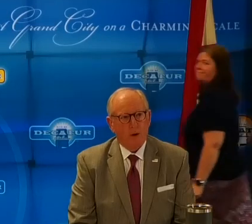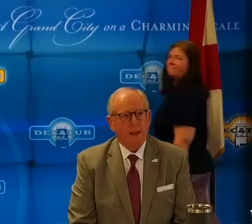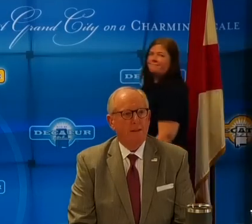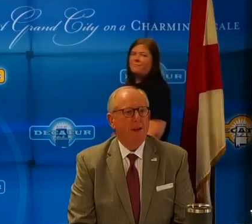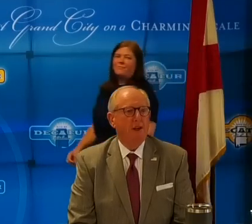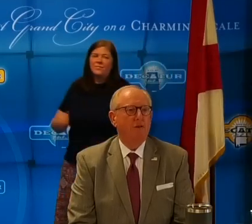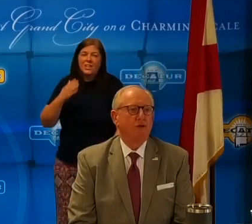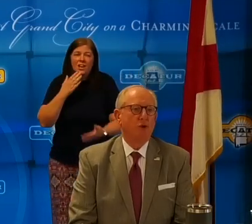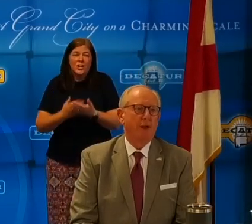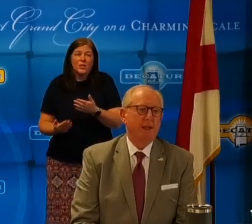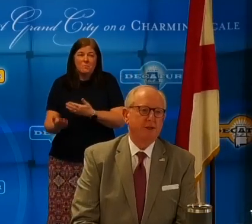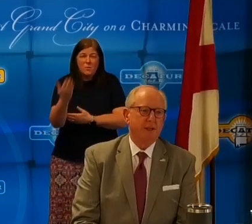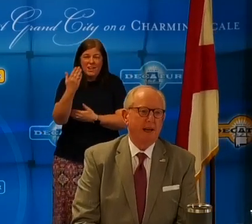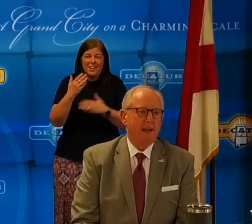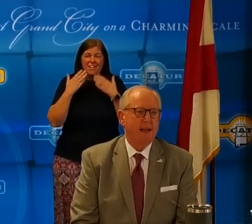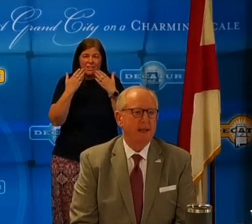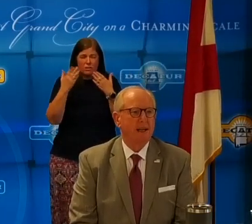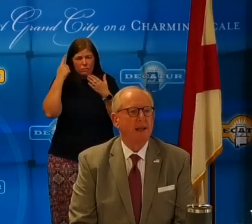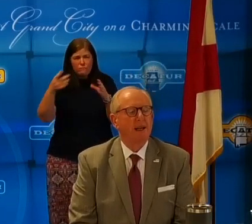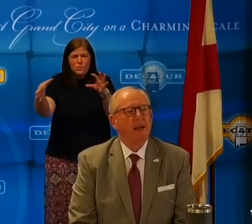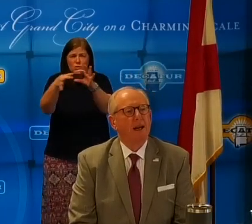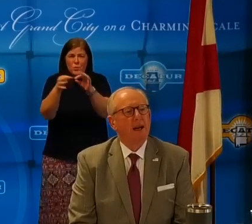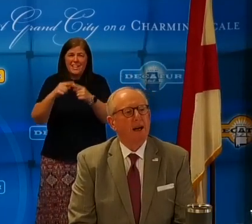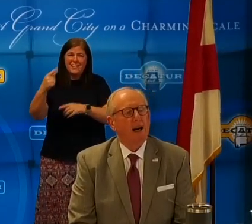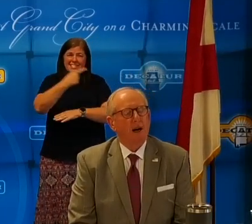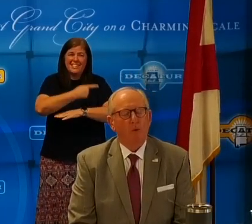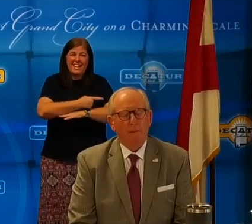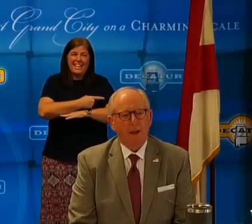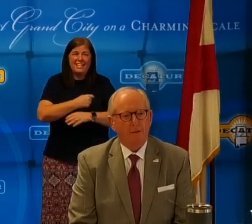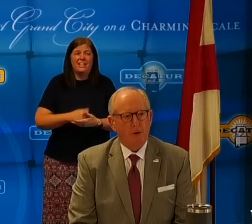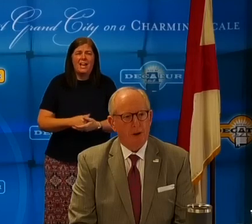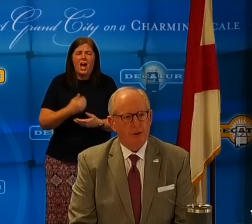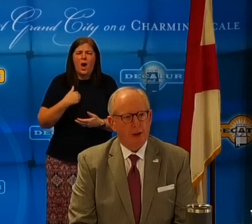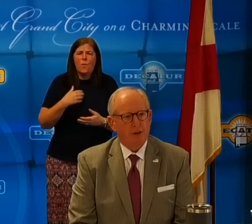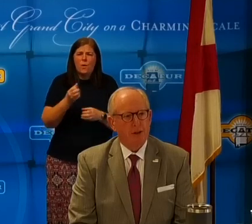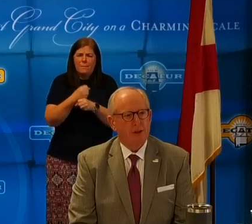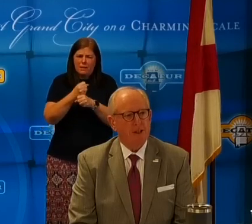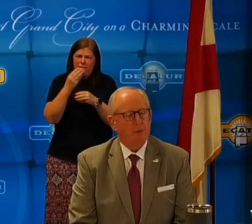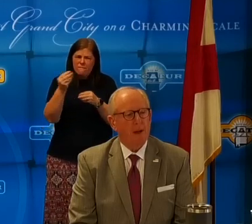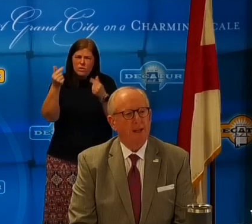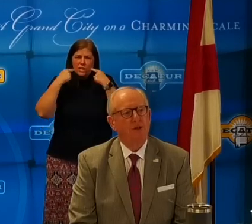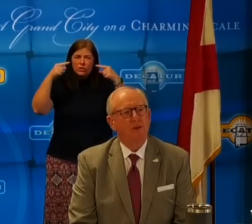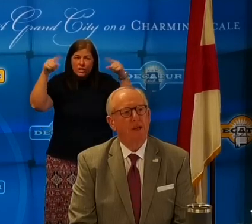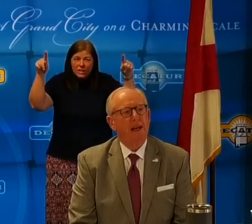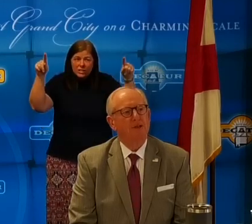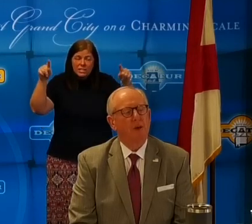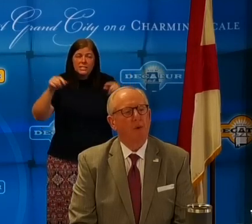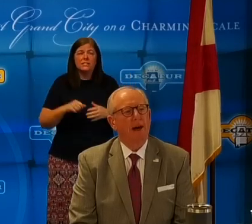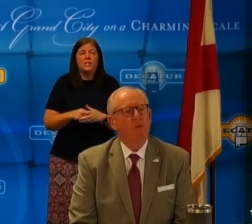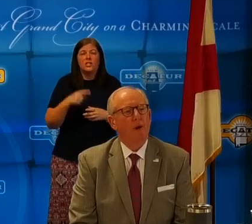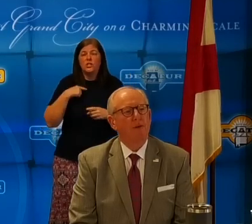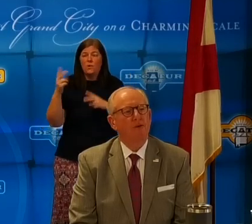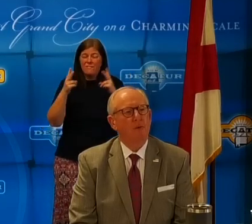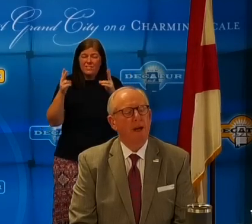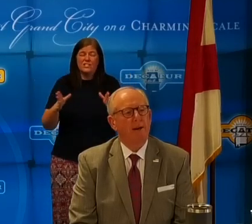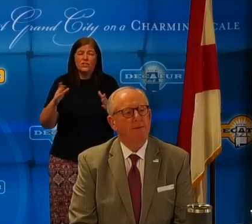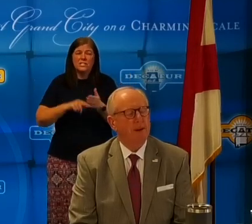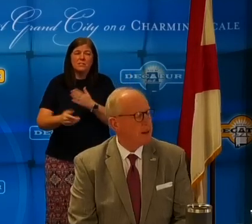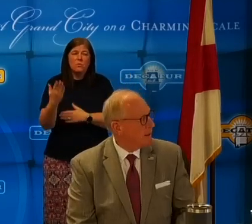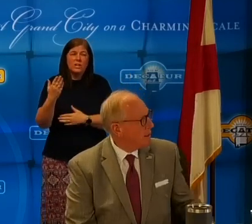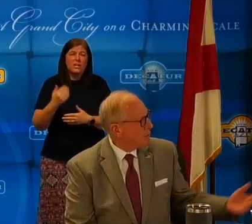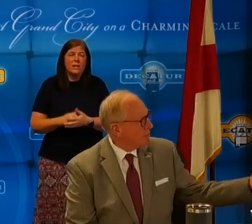Good morning, and thank you for joining us today. I want to make a few introductions as it relates to the guests that we have with us.